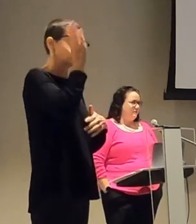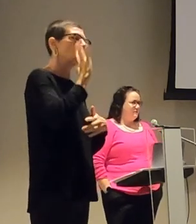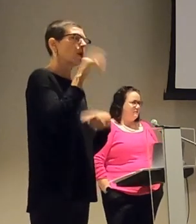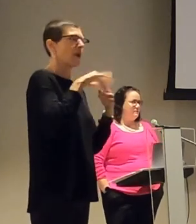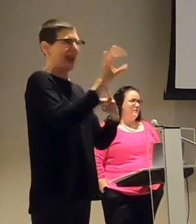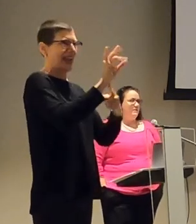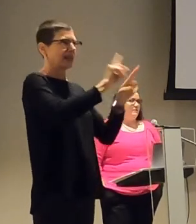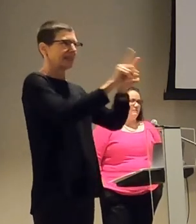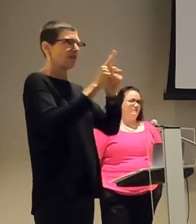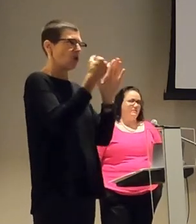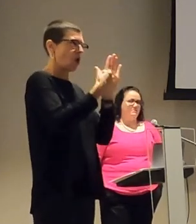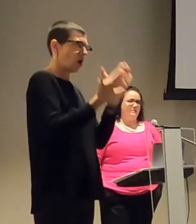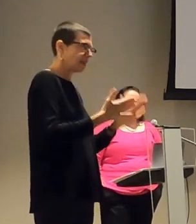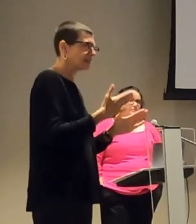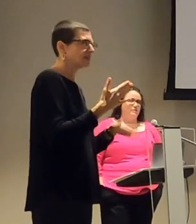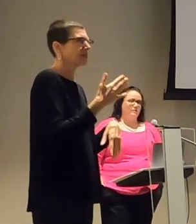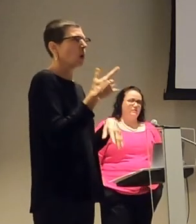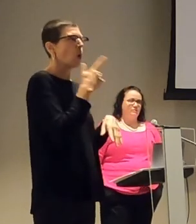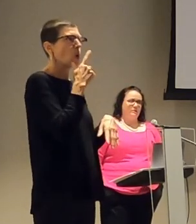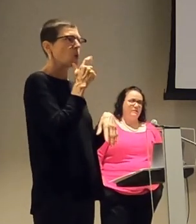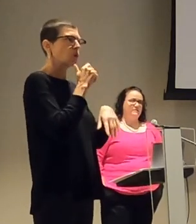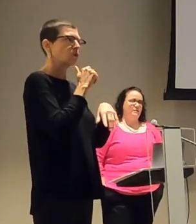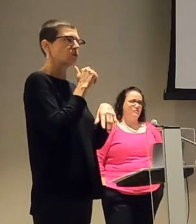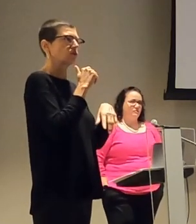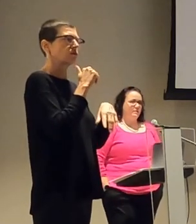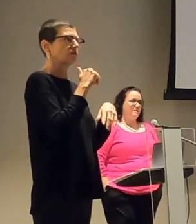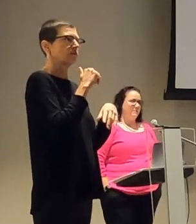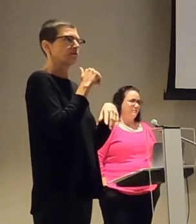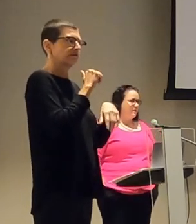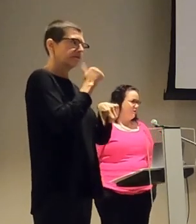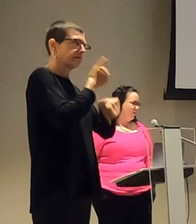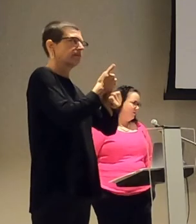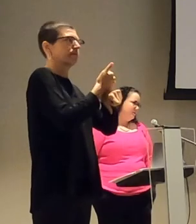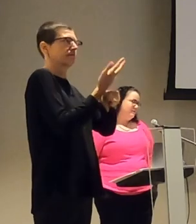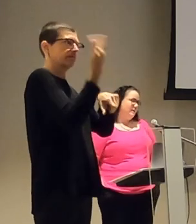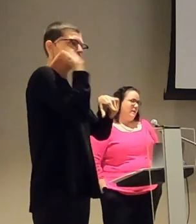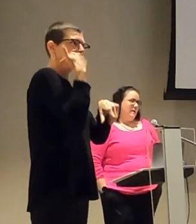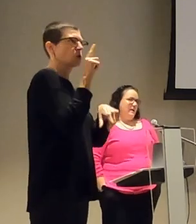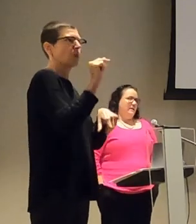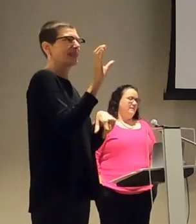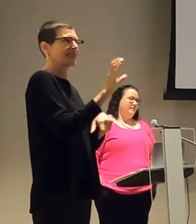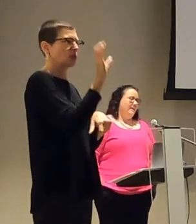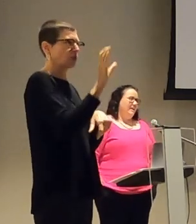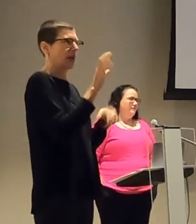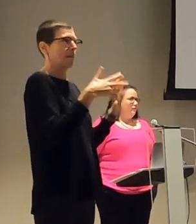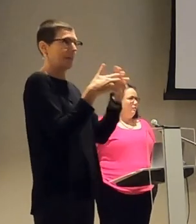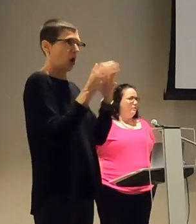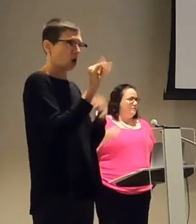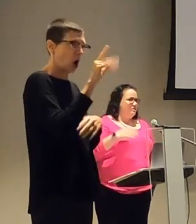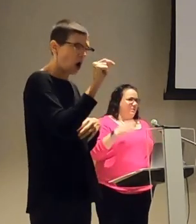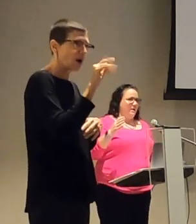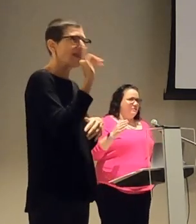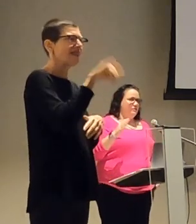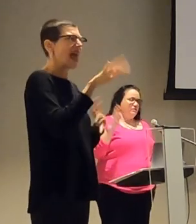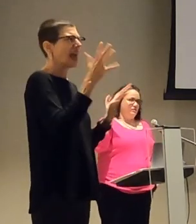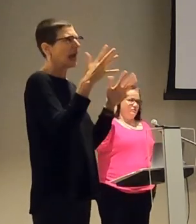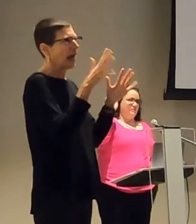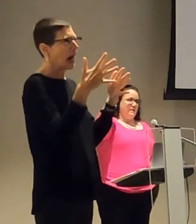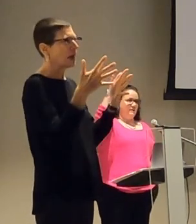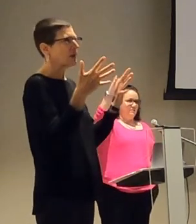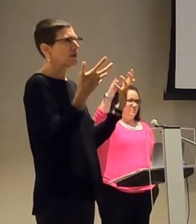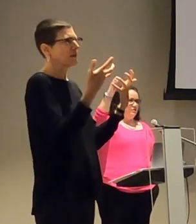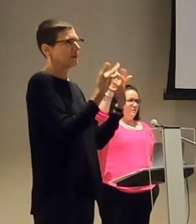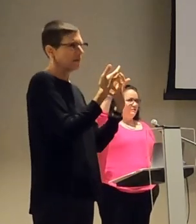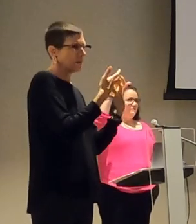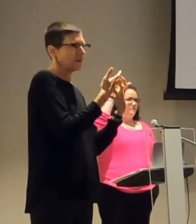8 artists that were fundamental in early 20th century American art. And it kind of corresponds to